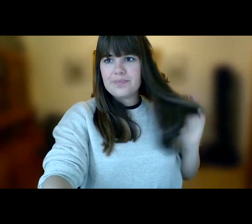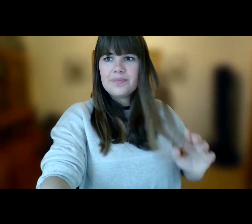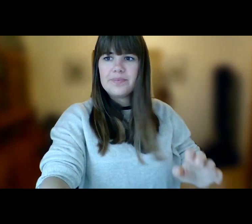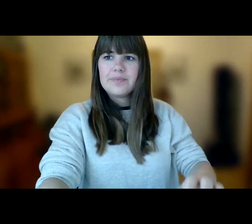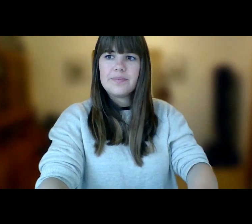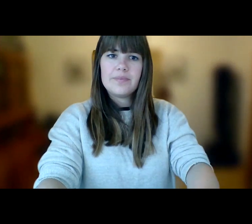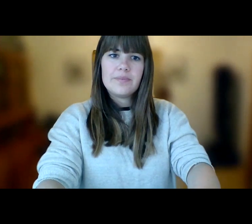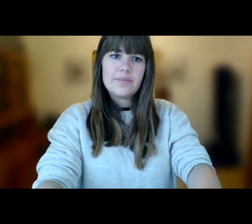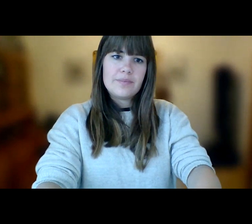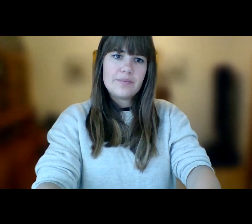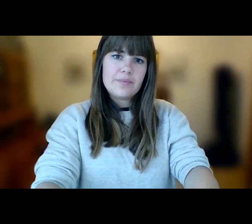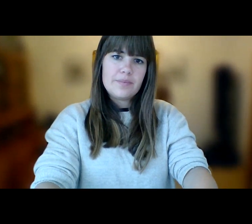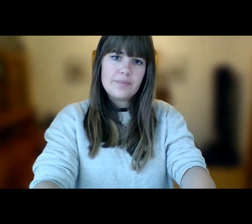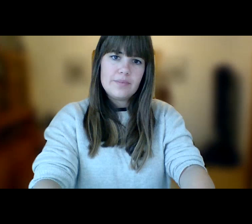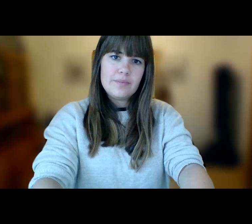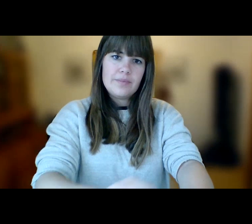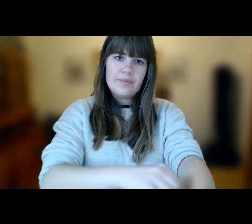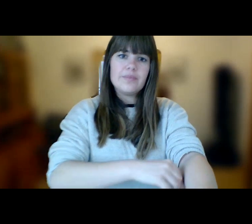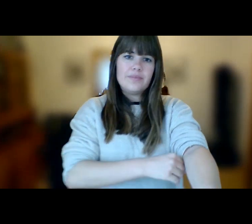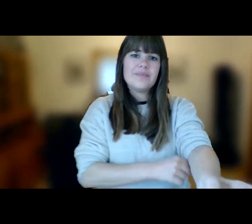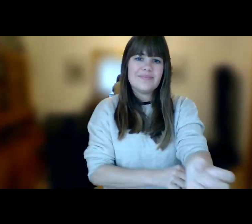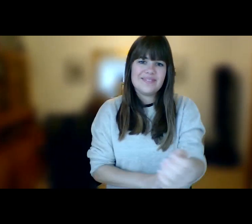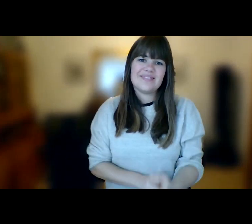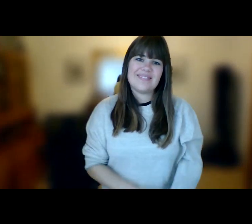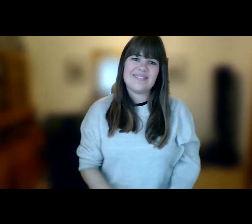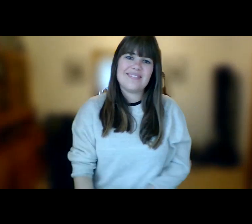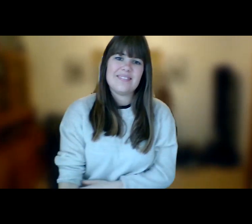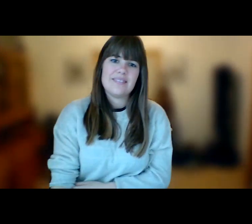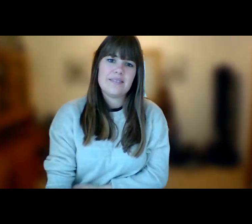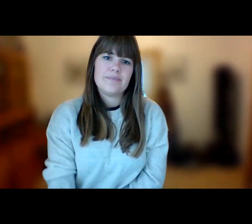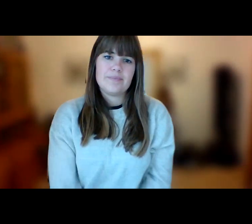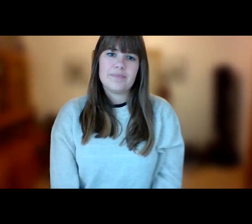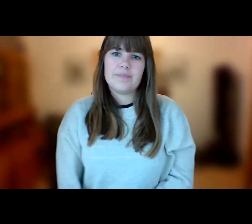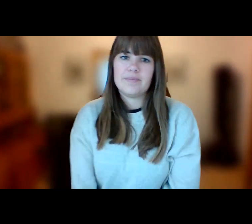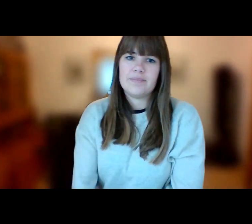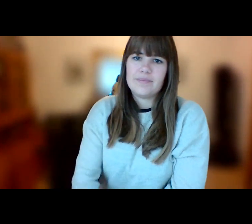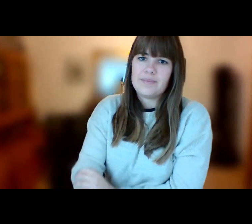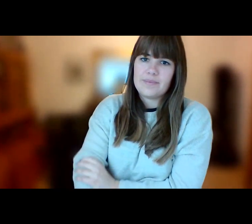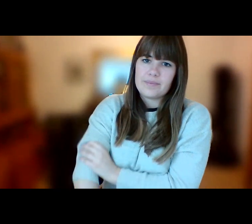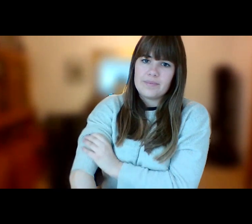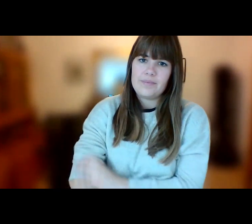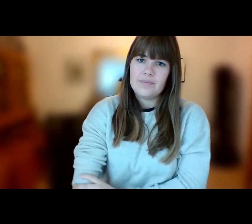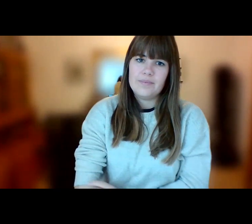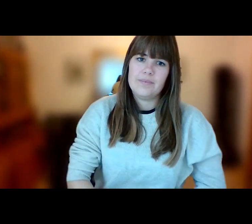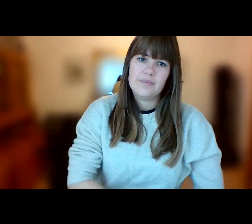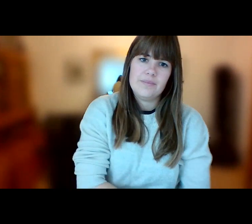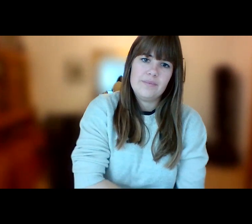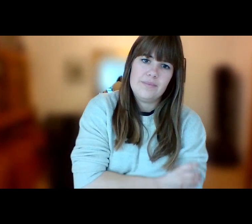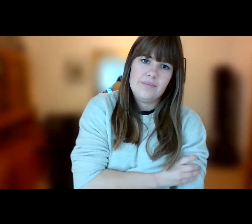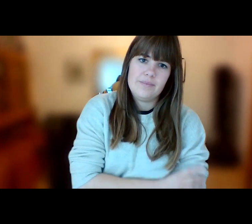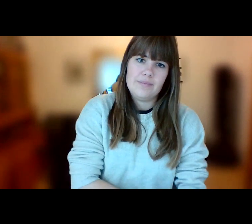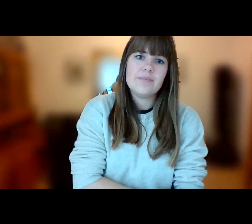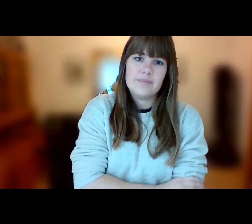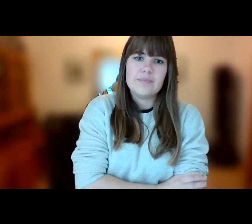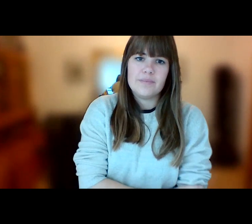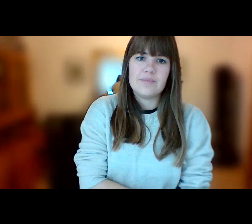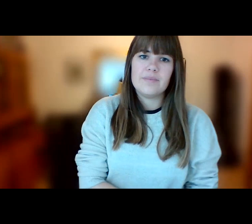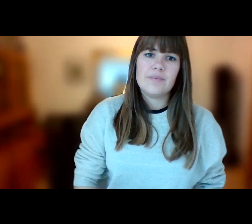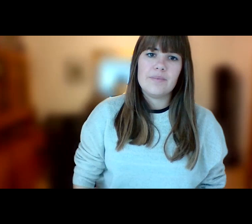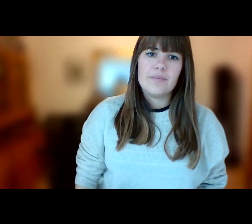when you were talking about the dark humour. So you're saying when kind of individuals might use outdated language about